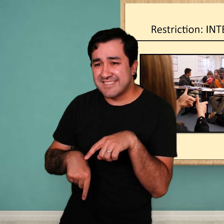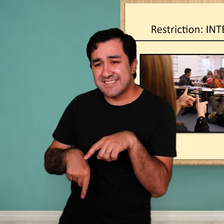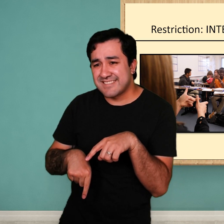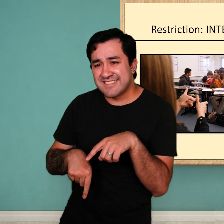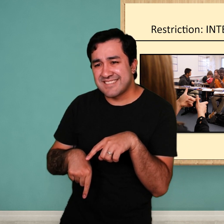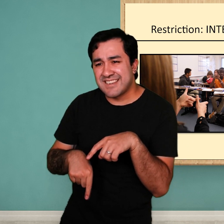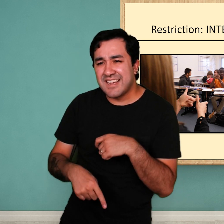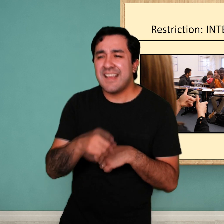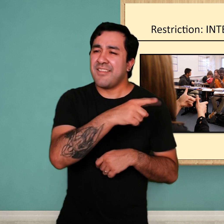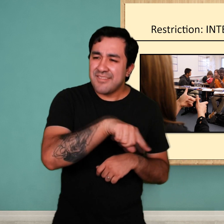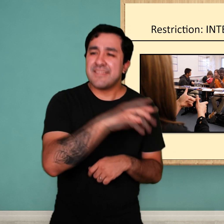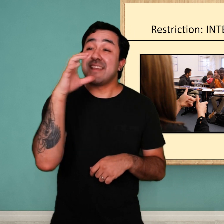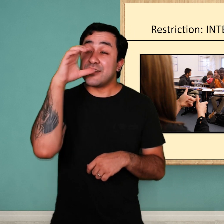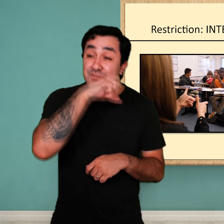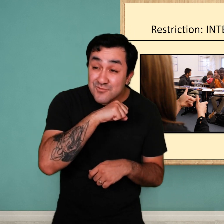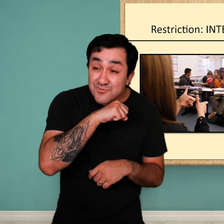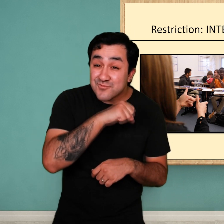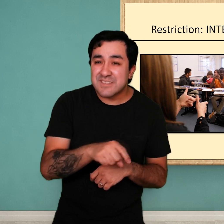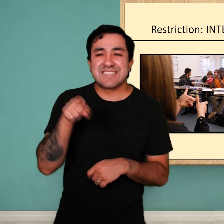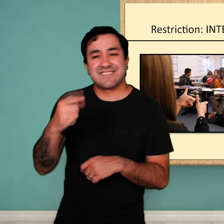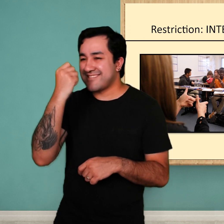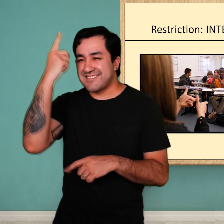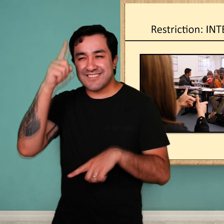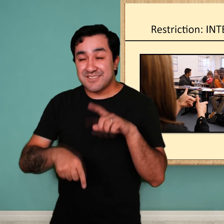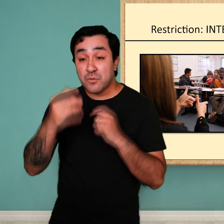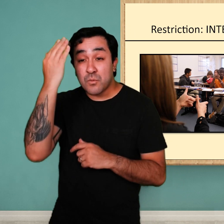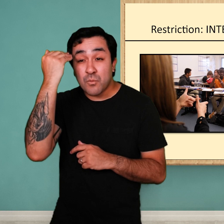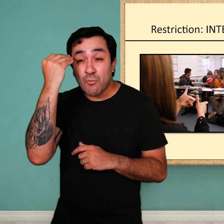Thus, they also assume the student can never understand the material.